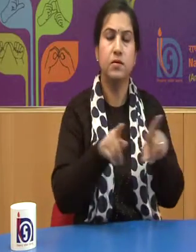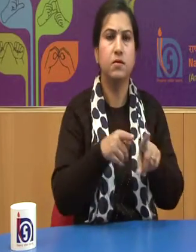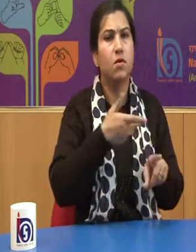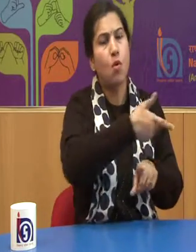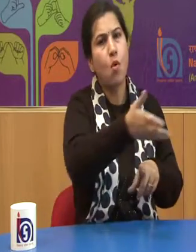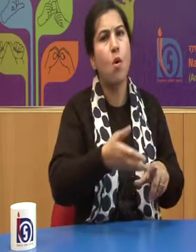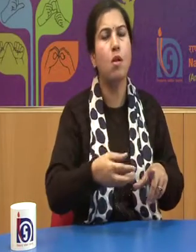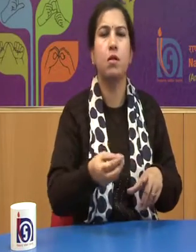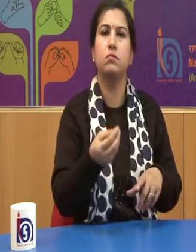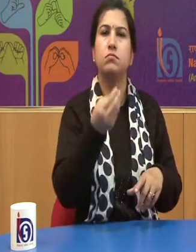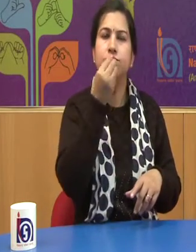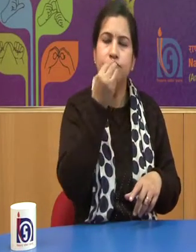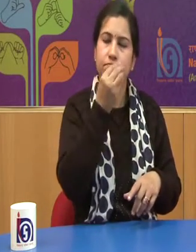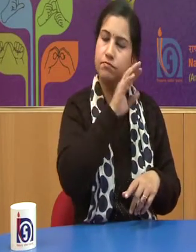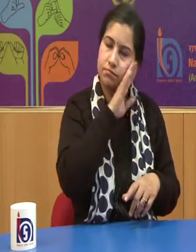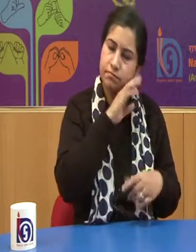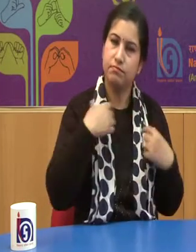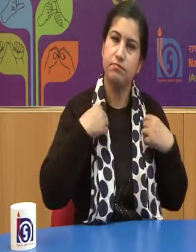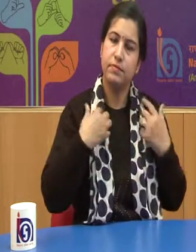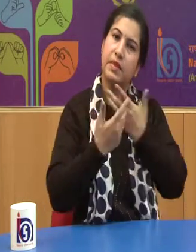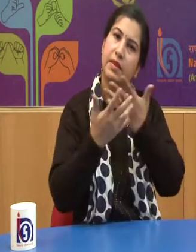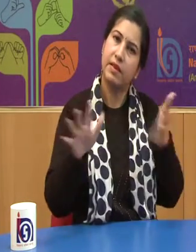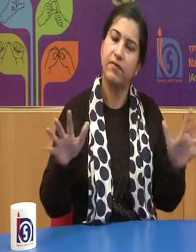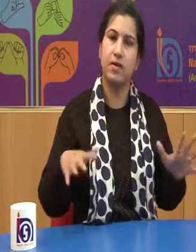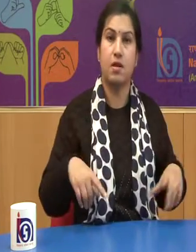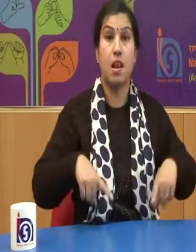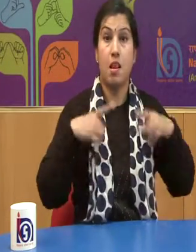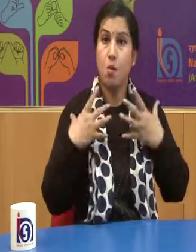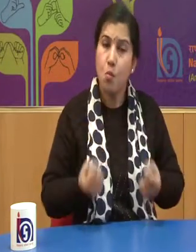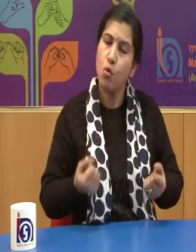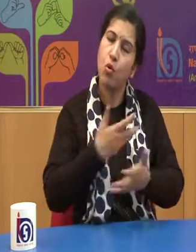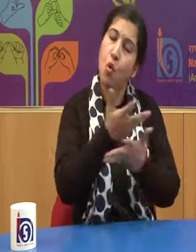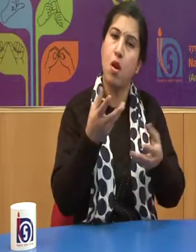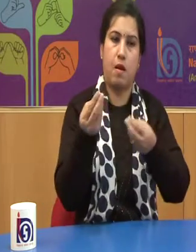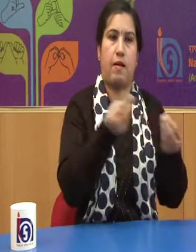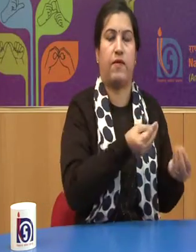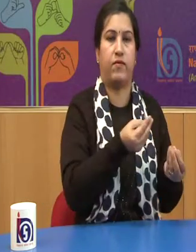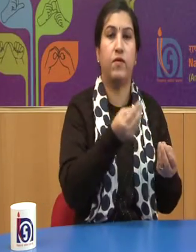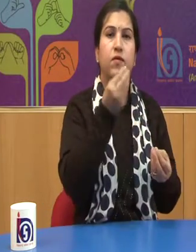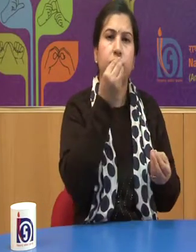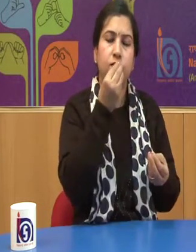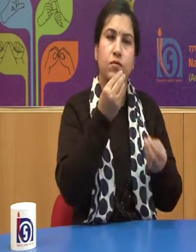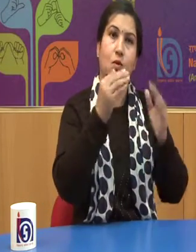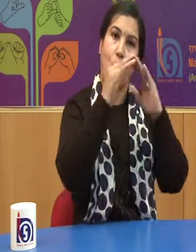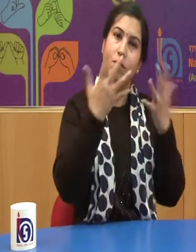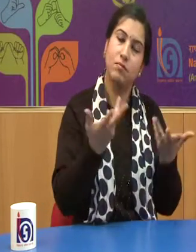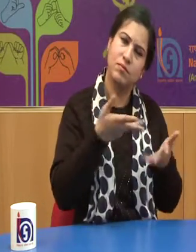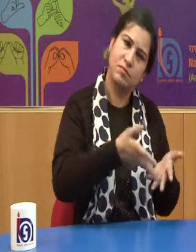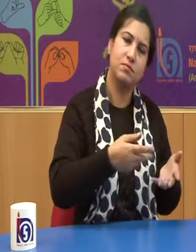as they provided them the basic needs required for life, food, and home.